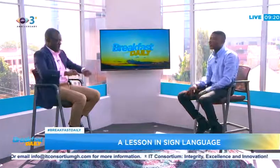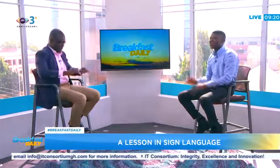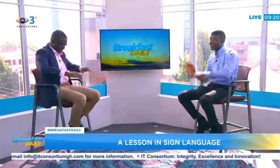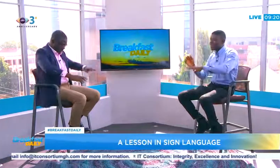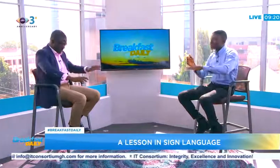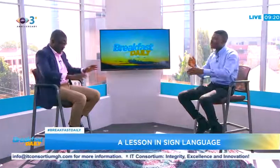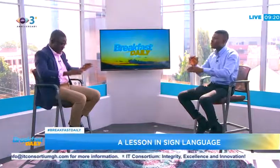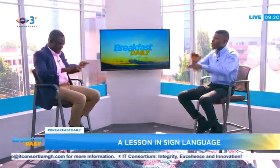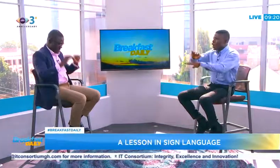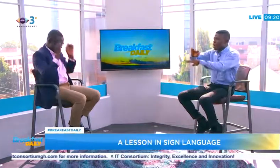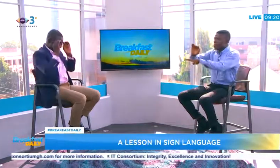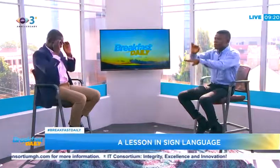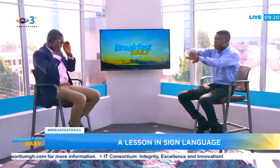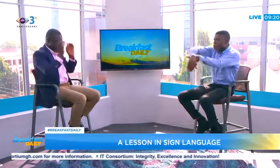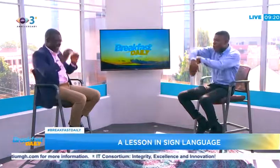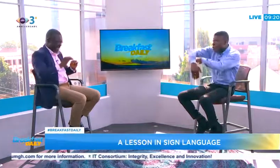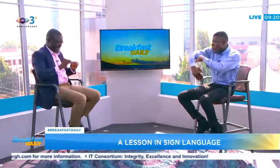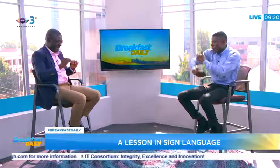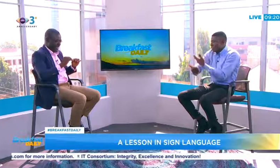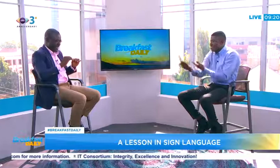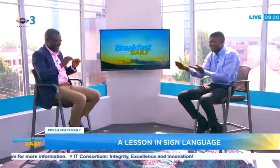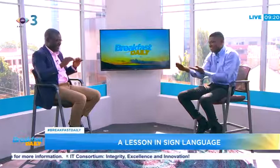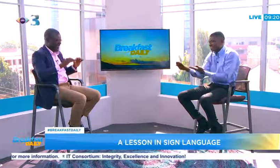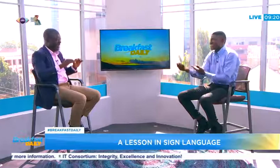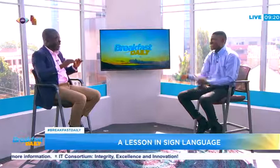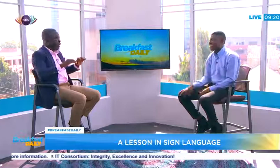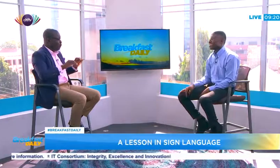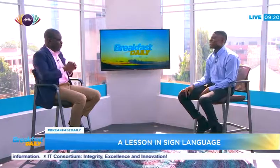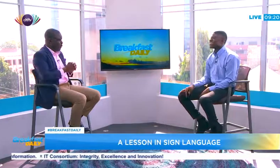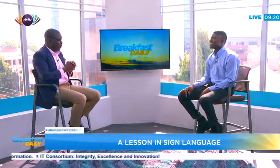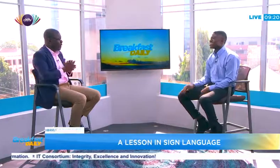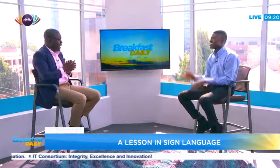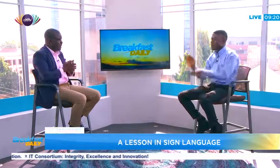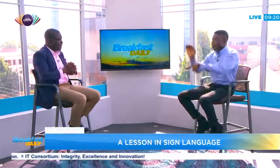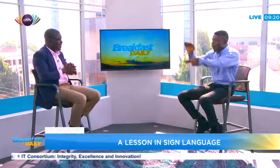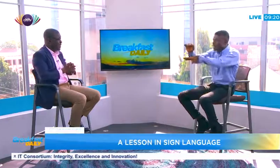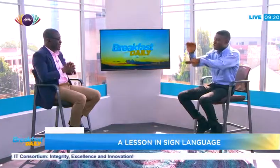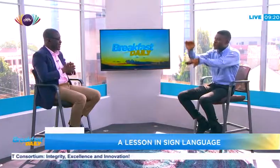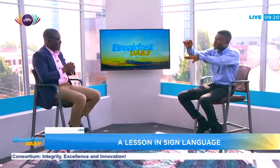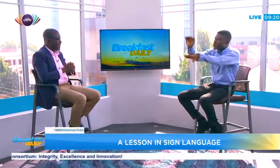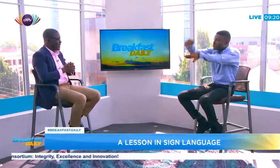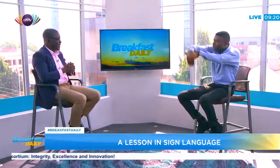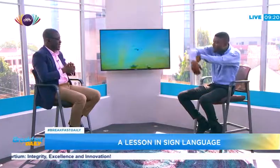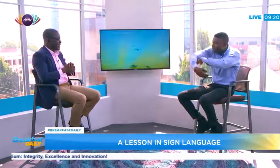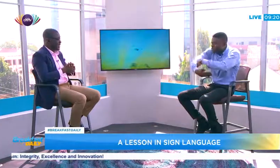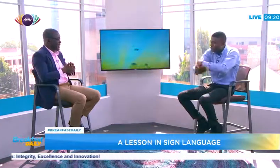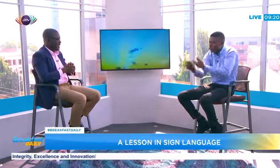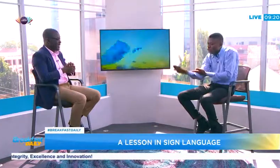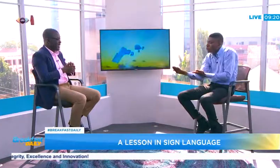can have. Okay. Let's start again. All night. All night. All night. So from evening to the